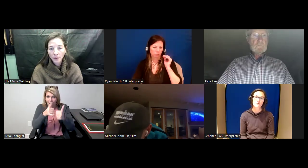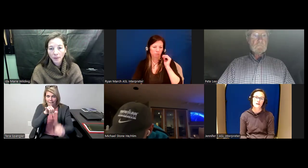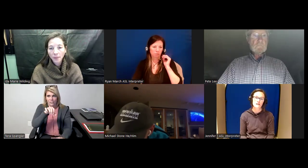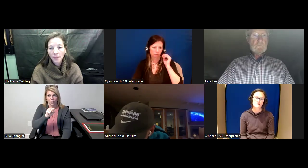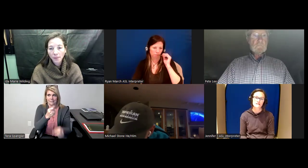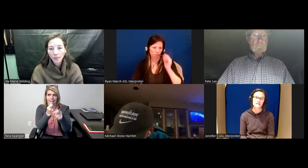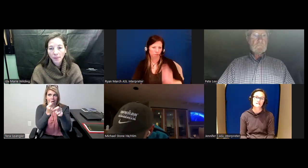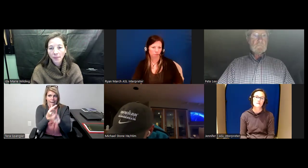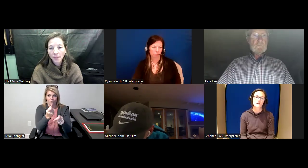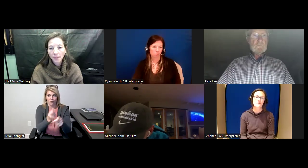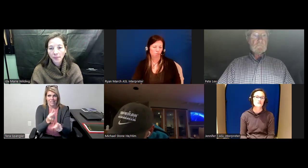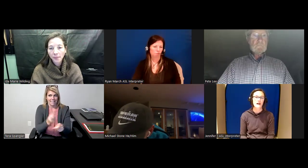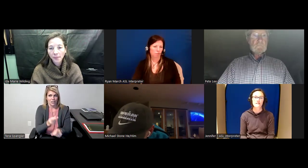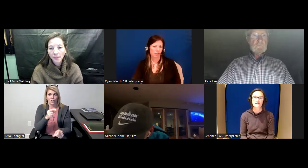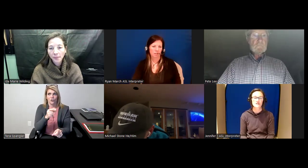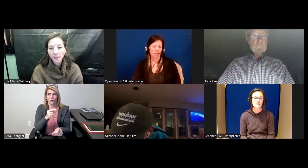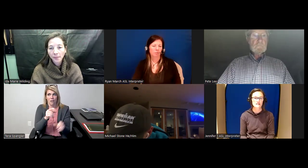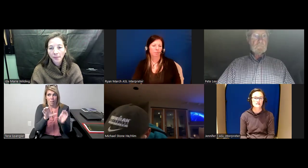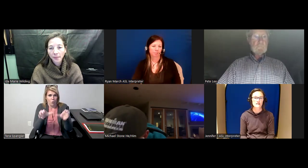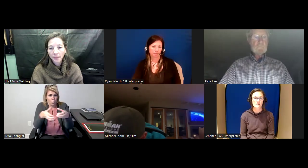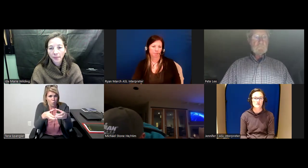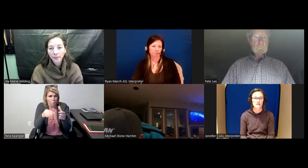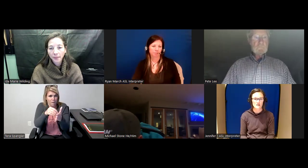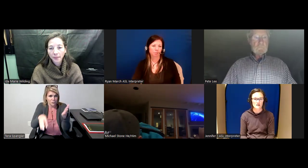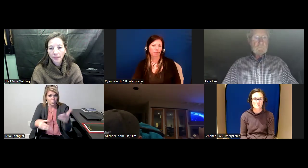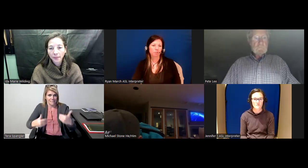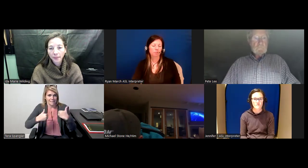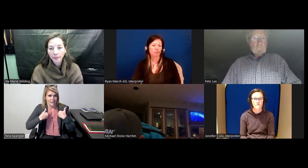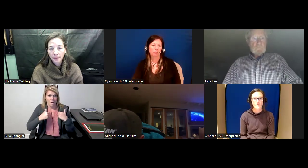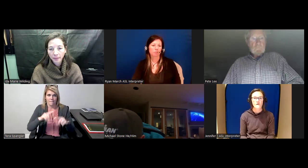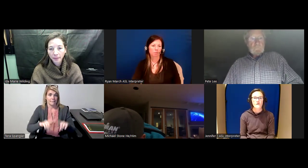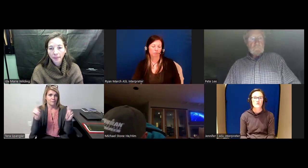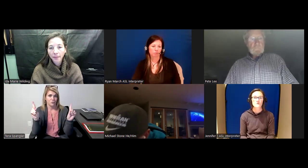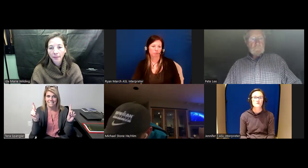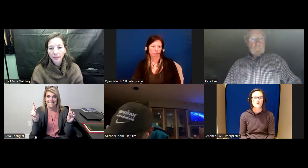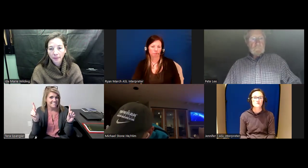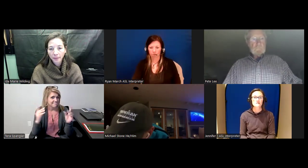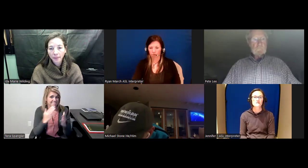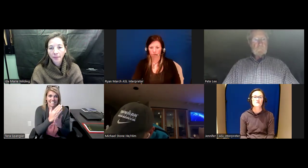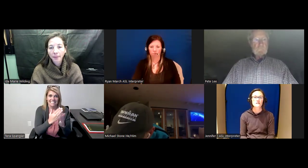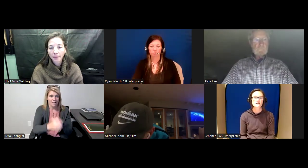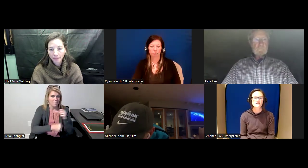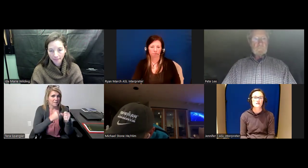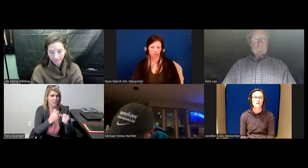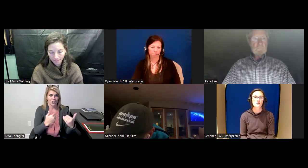years before I came to CSDB, and the challenge is that every year, those groups of